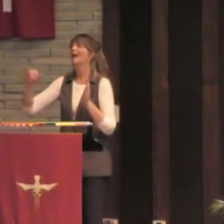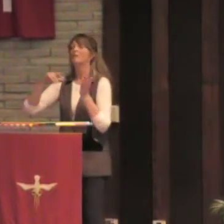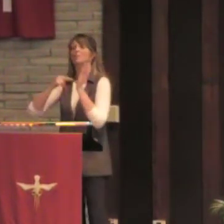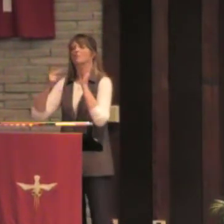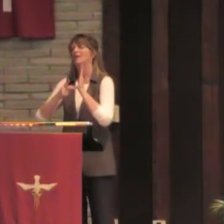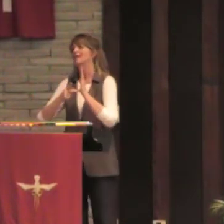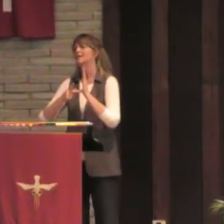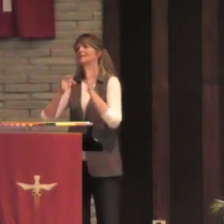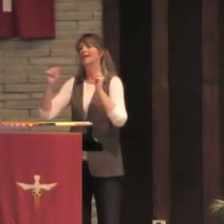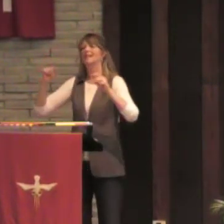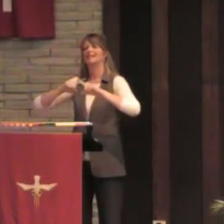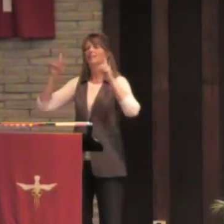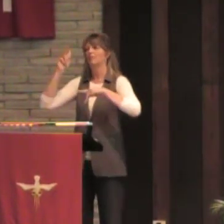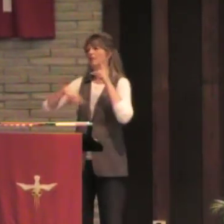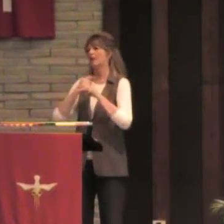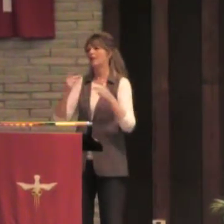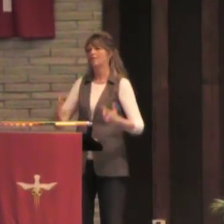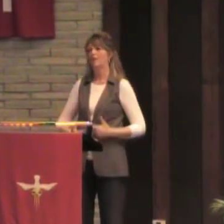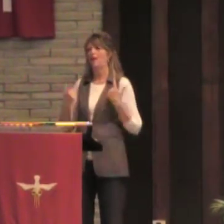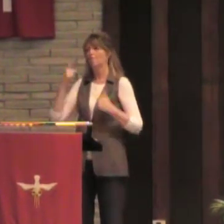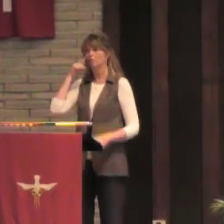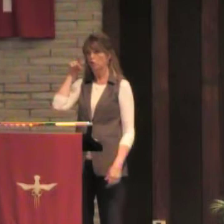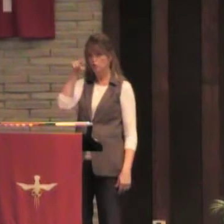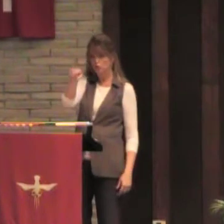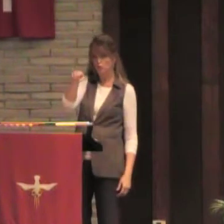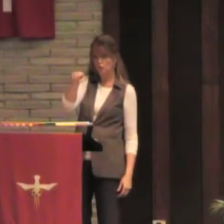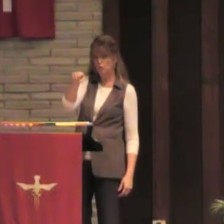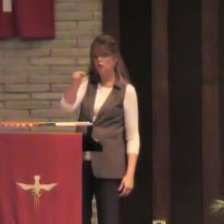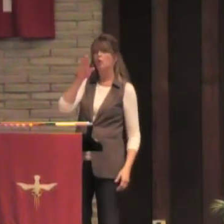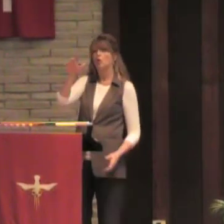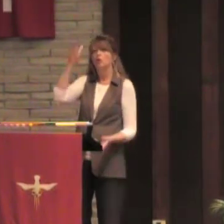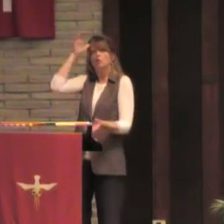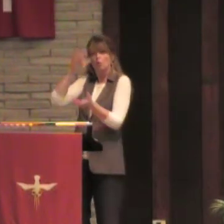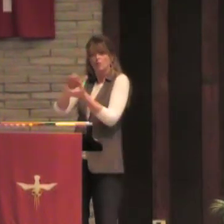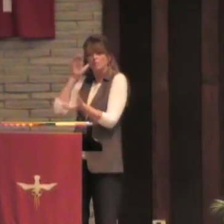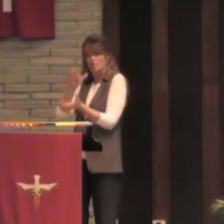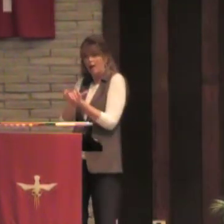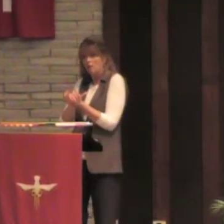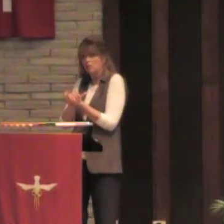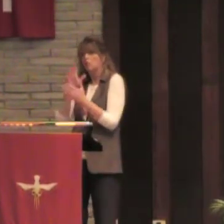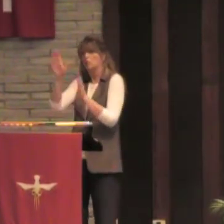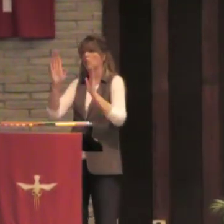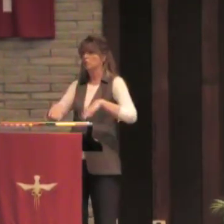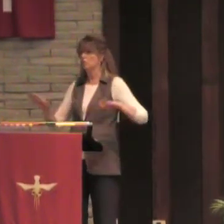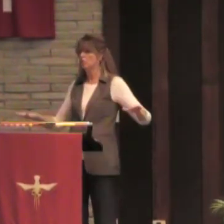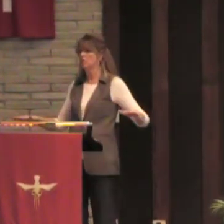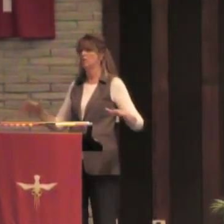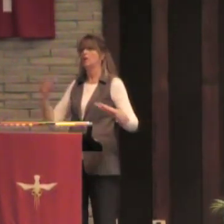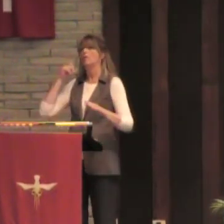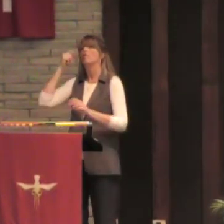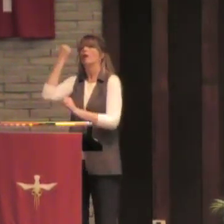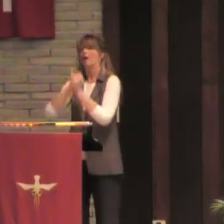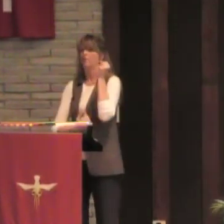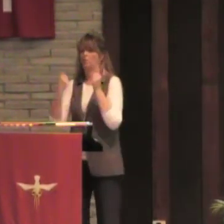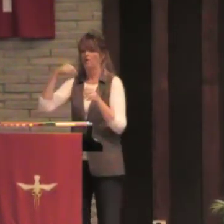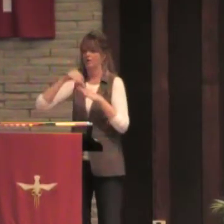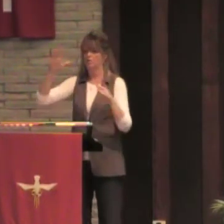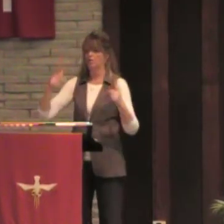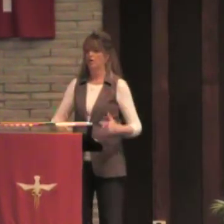your mind and move on. That means you can have a different kind of life for you in your marriage and with your